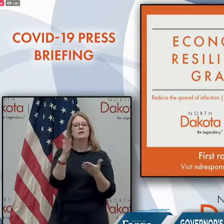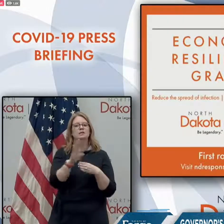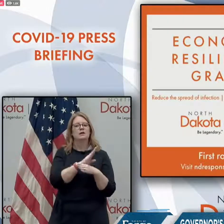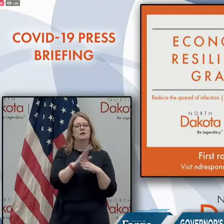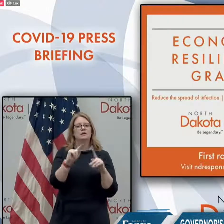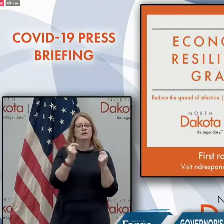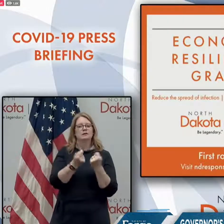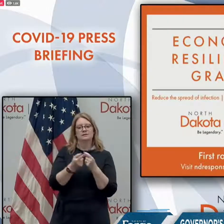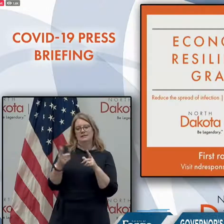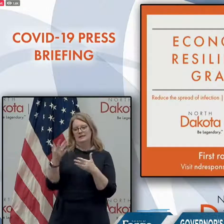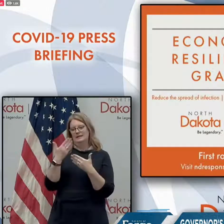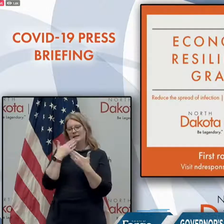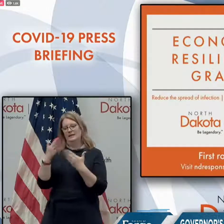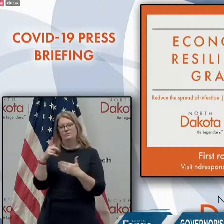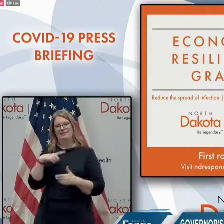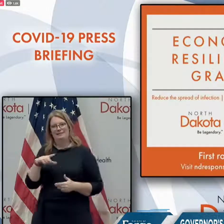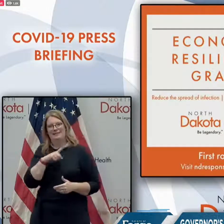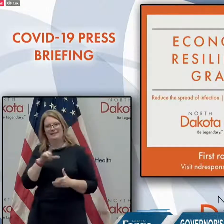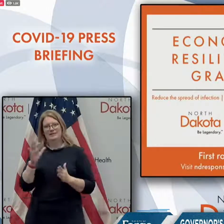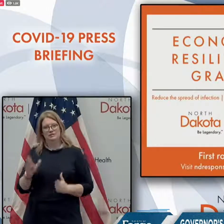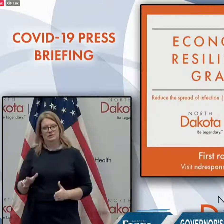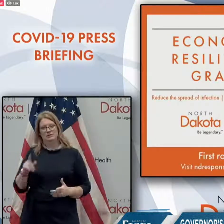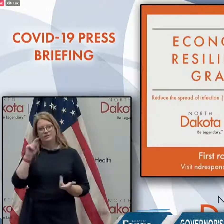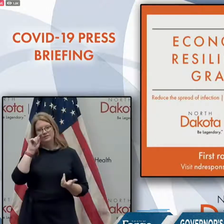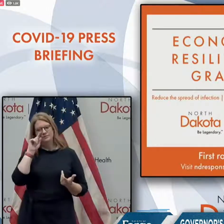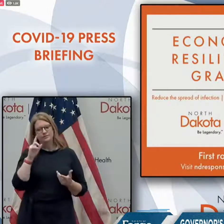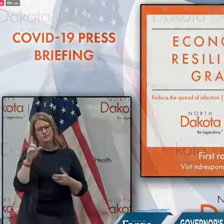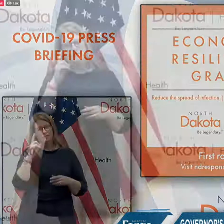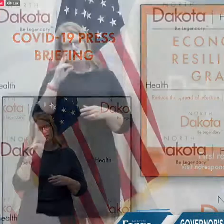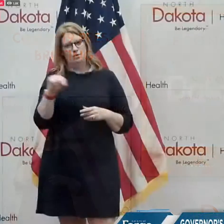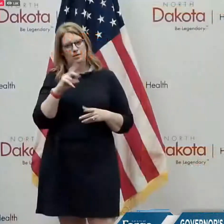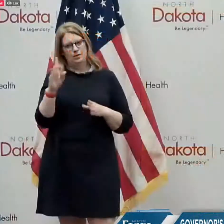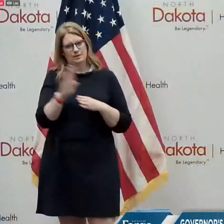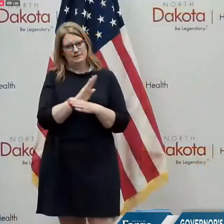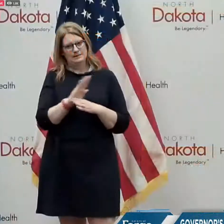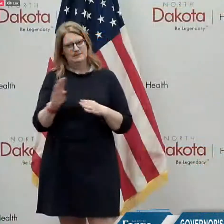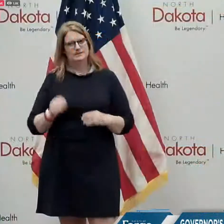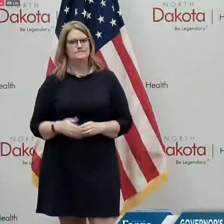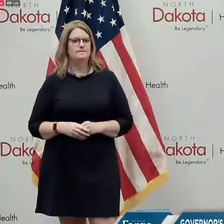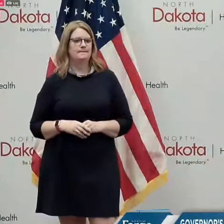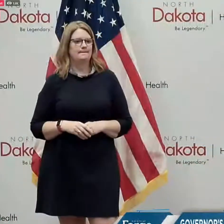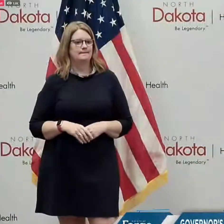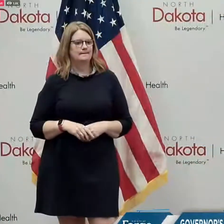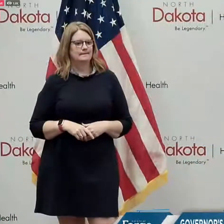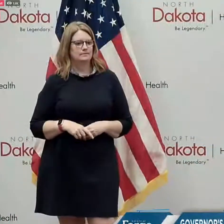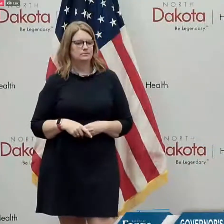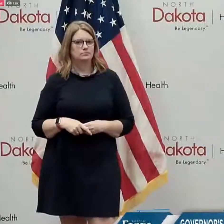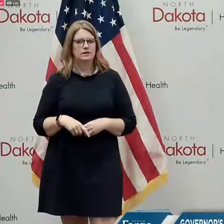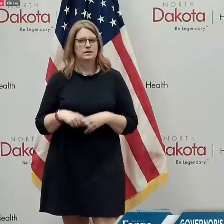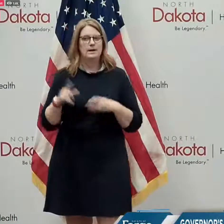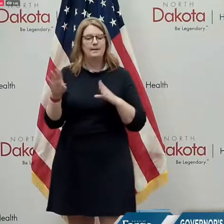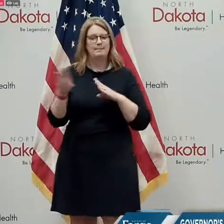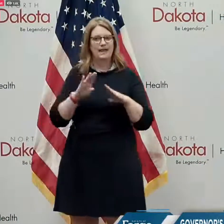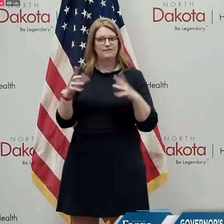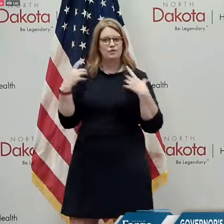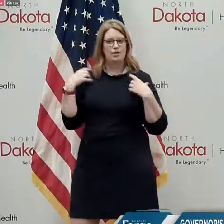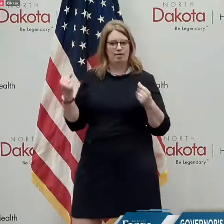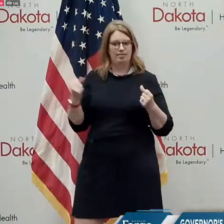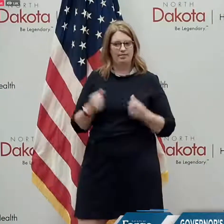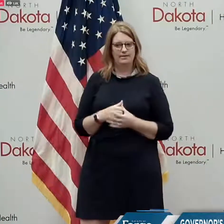for approving these important grants for North Dakota businesses. Next topic is behavioral health